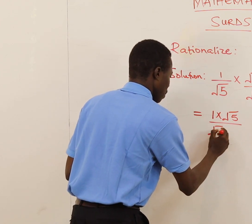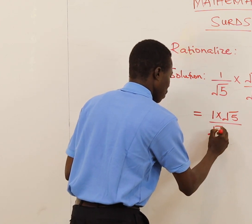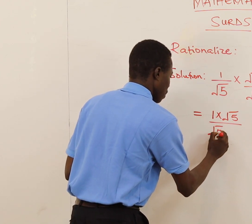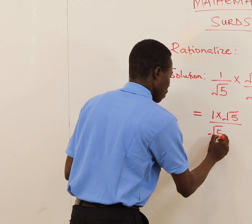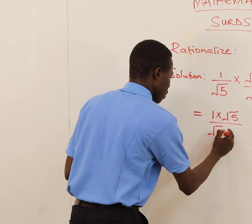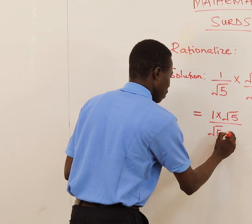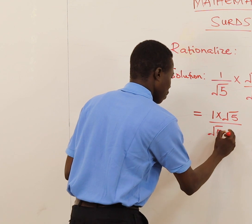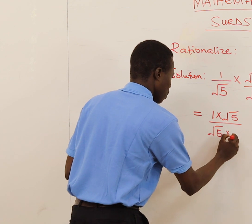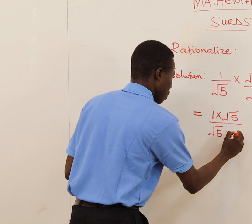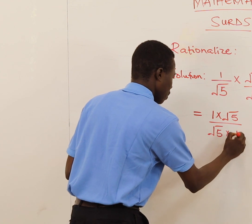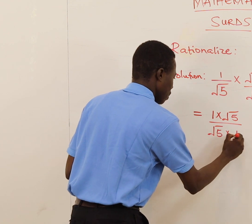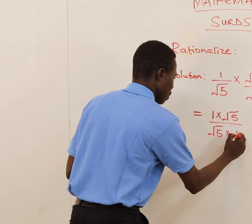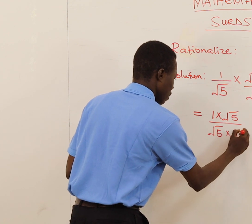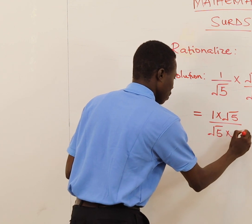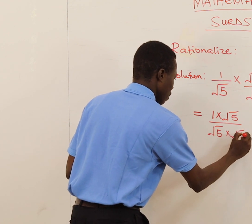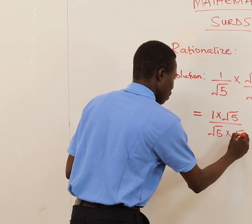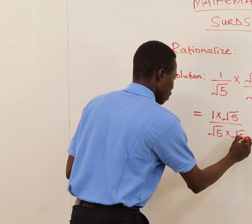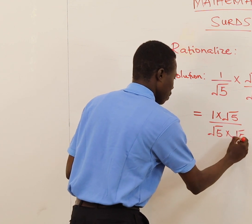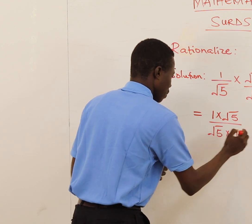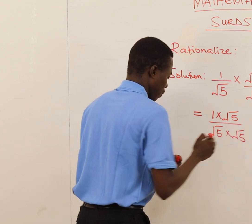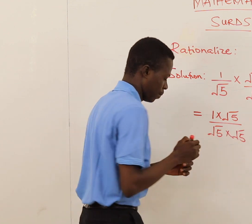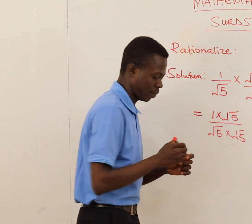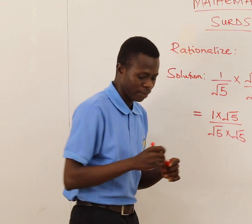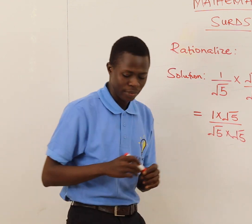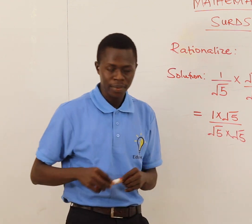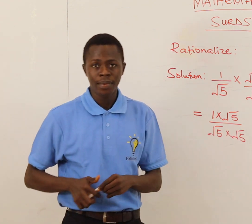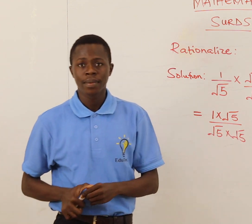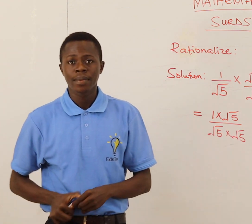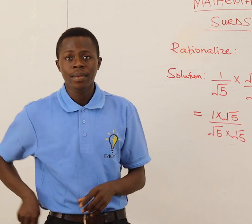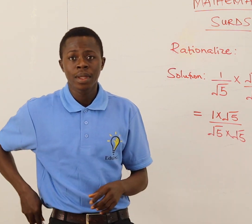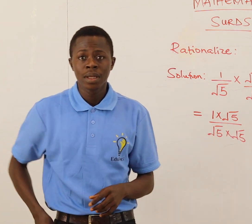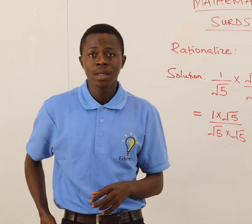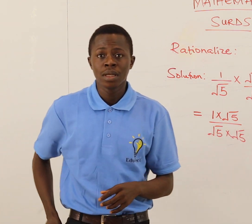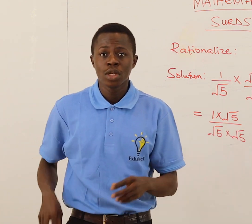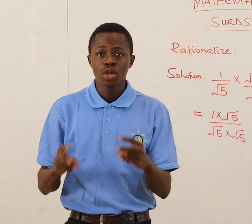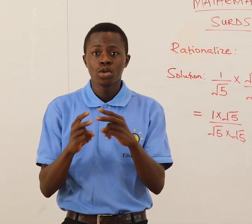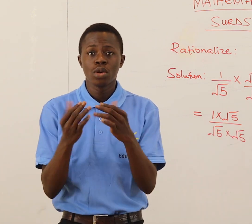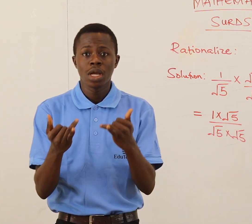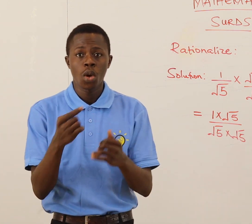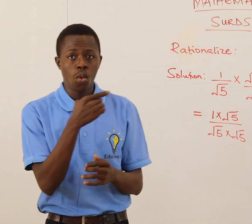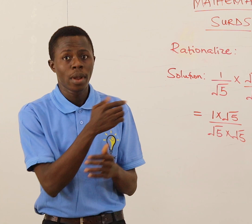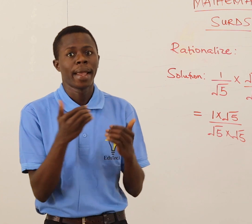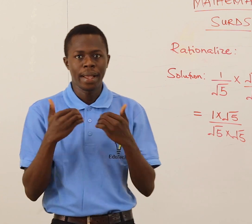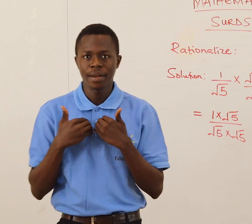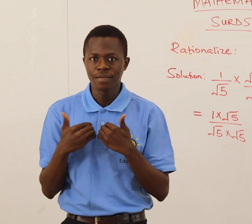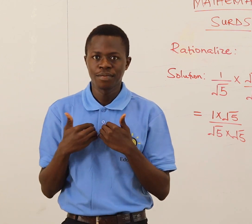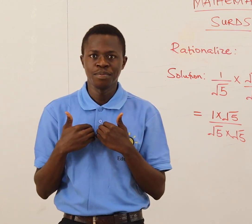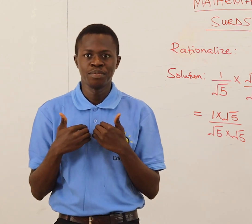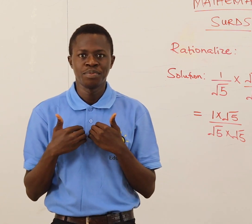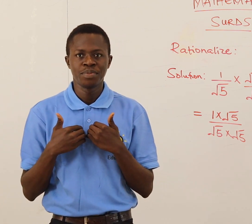have 1 multiplied by the square root of 5, or divided by square root of 5 multiplied by square